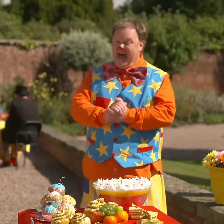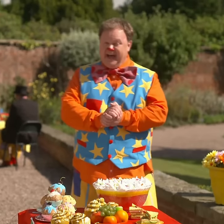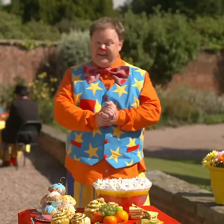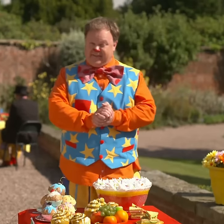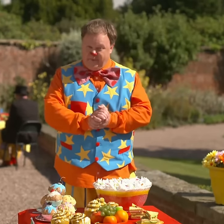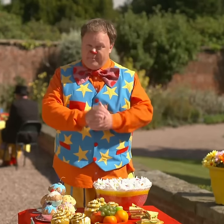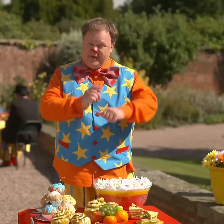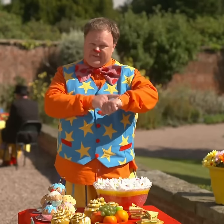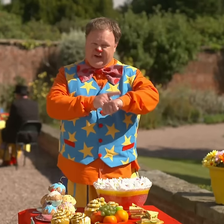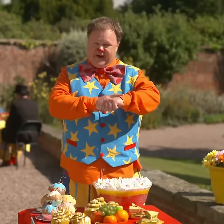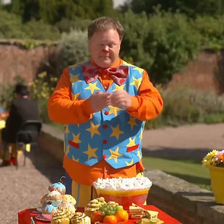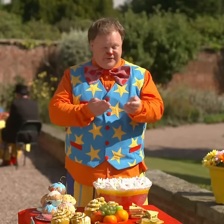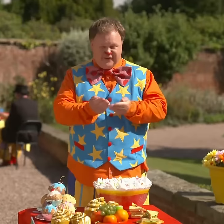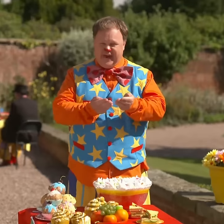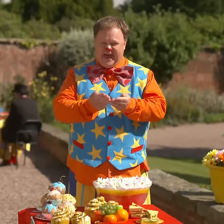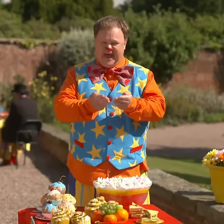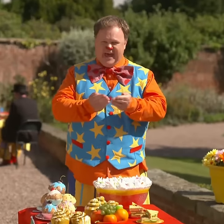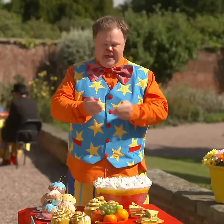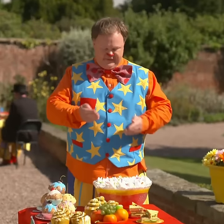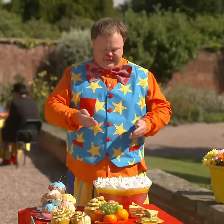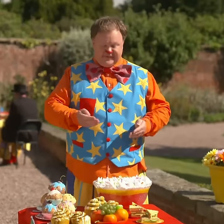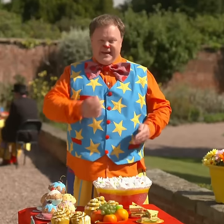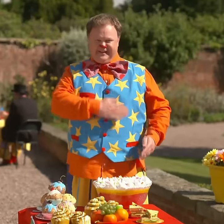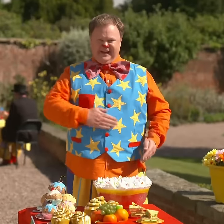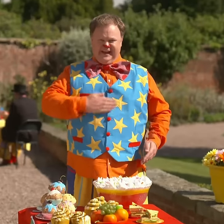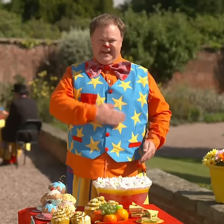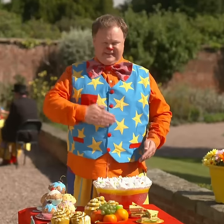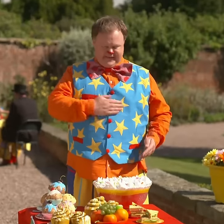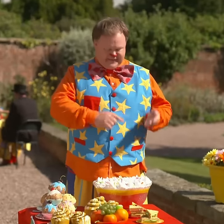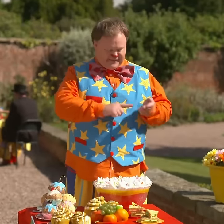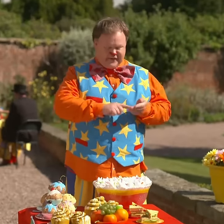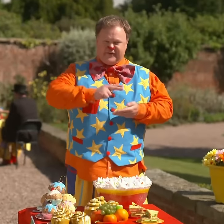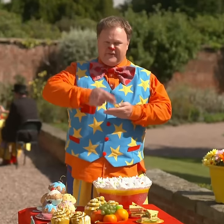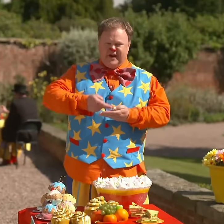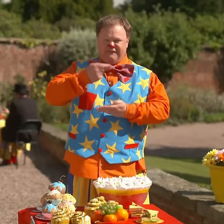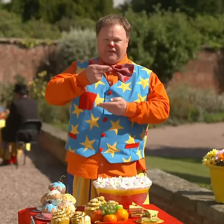And it's almost time to share this delicious